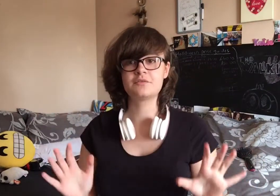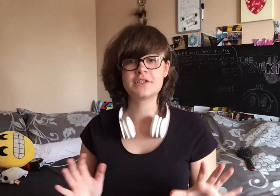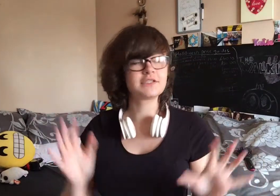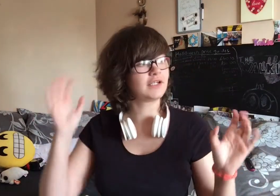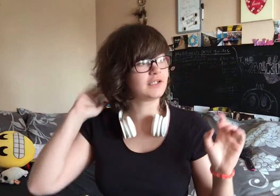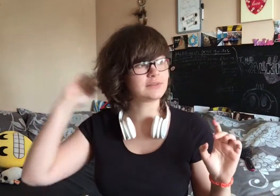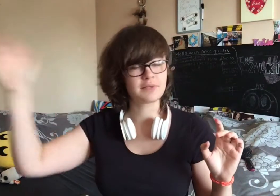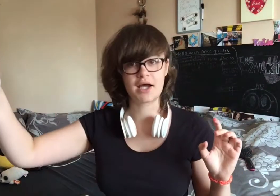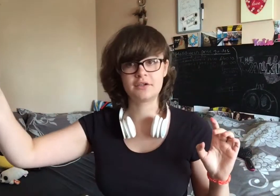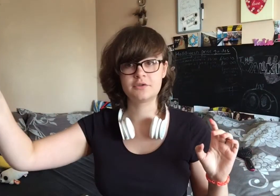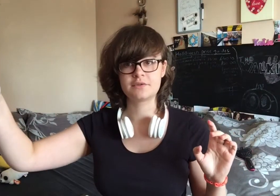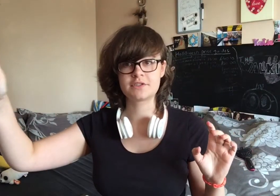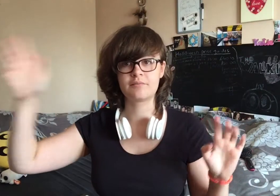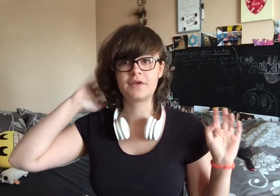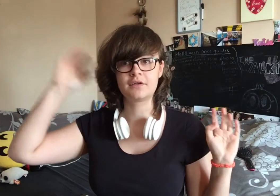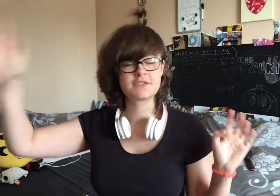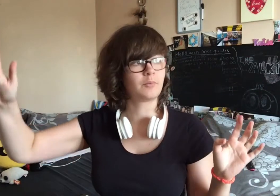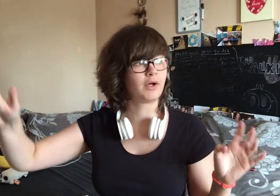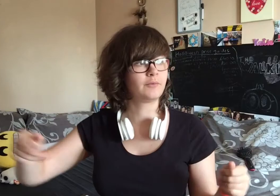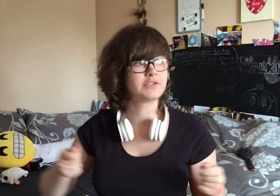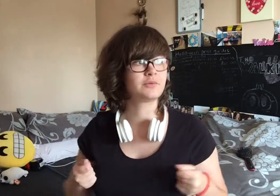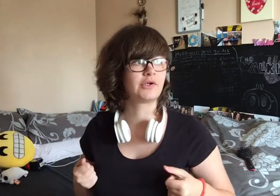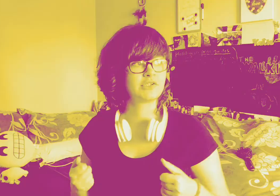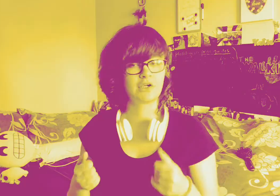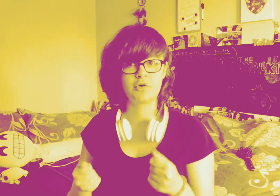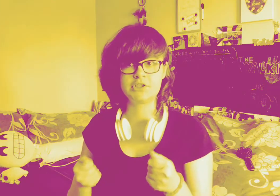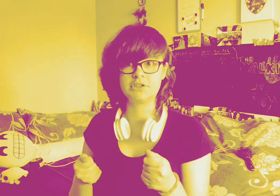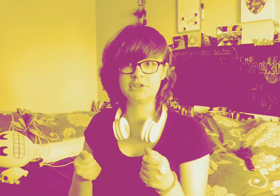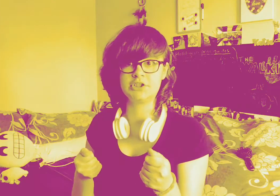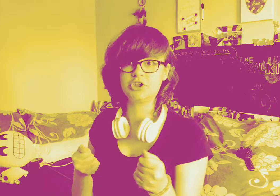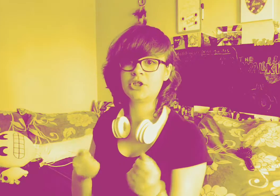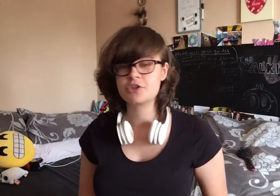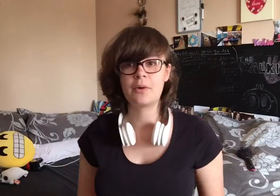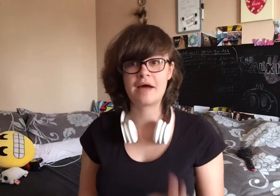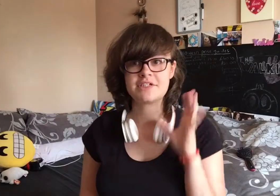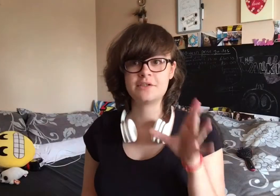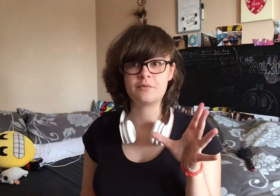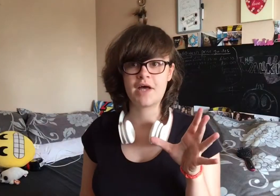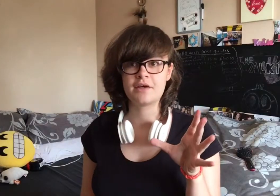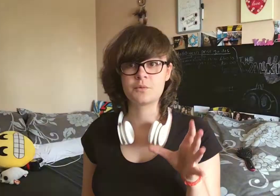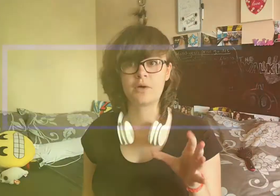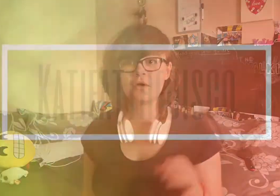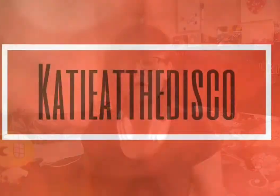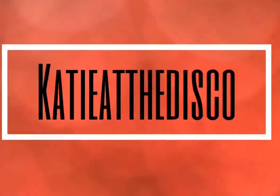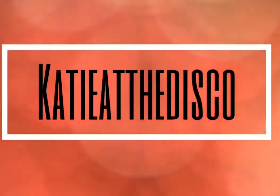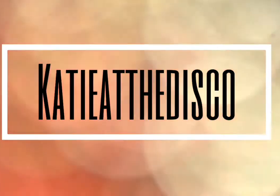this, and there's a man doing something somewhere where it's like going so I have to deal with that as well.